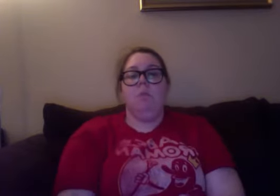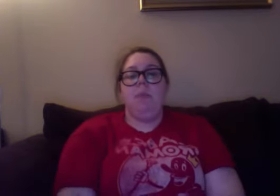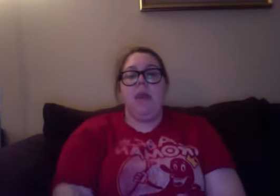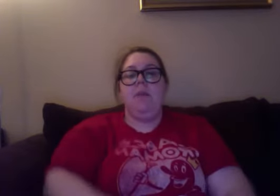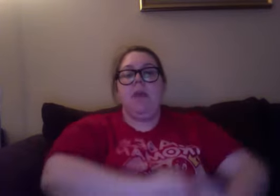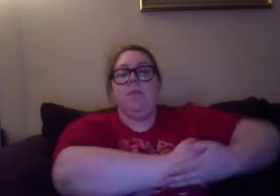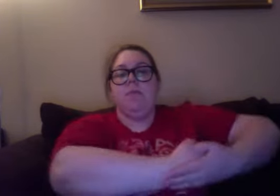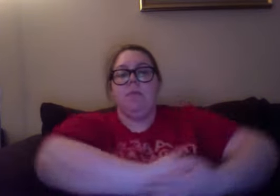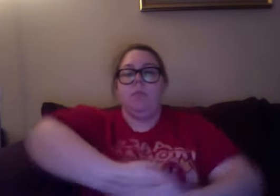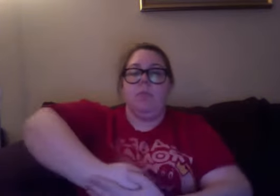baby,